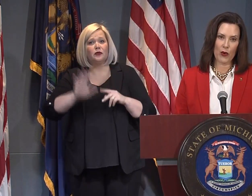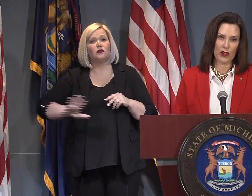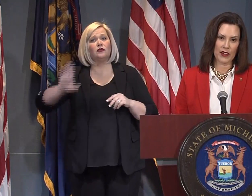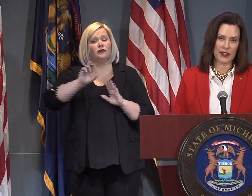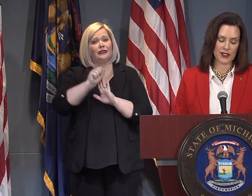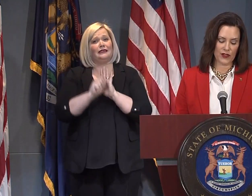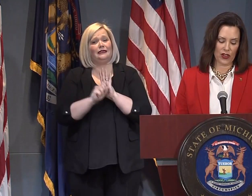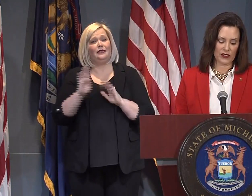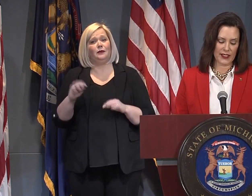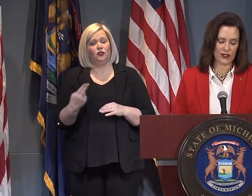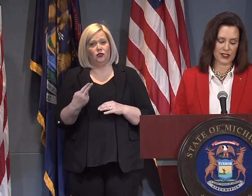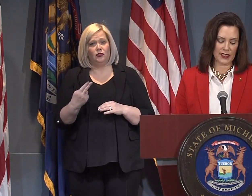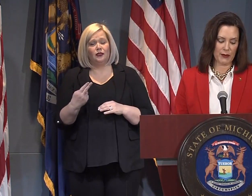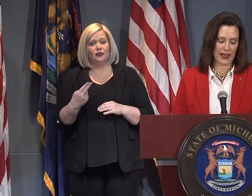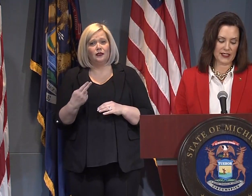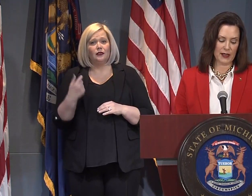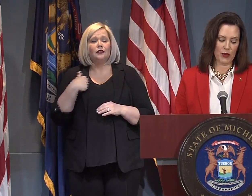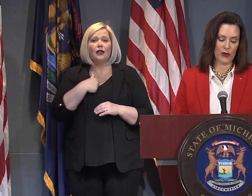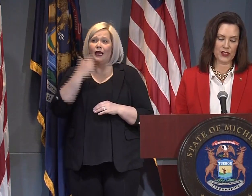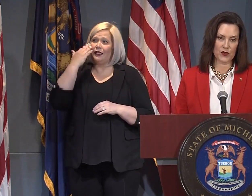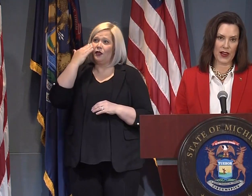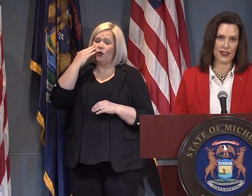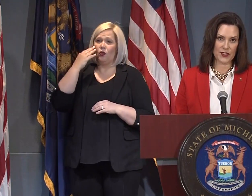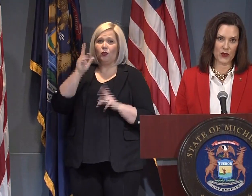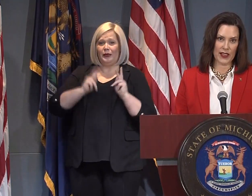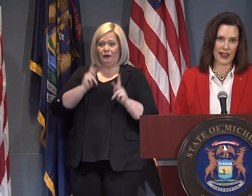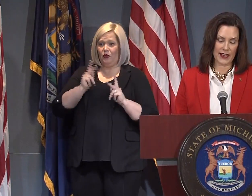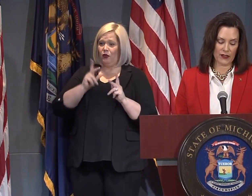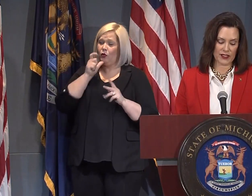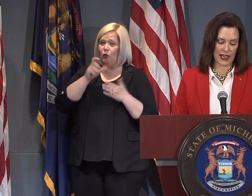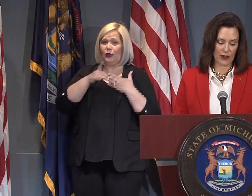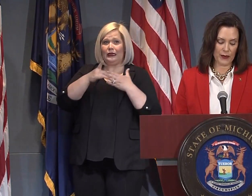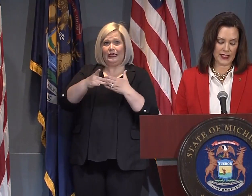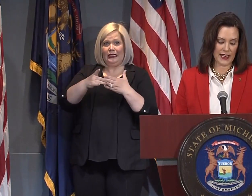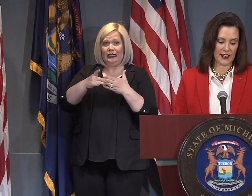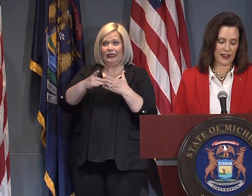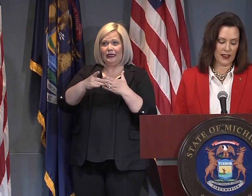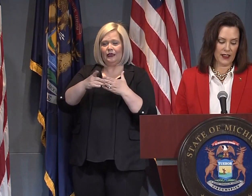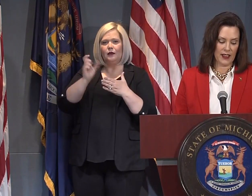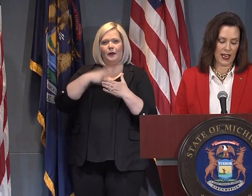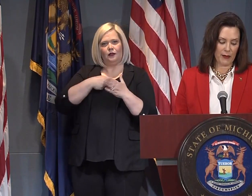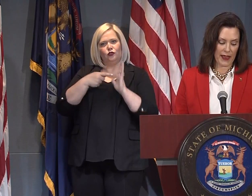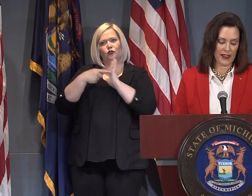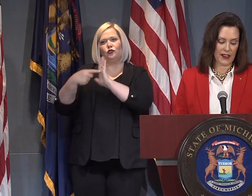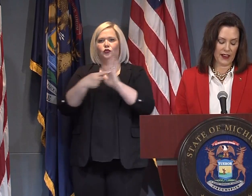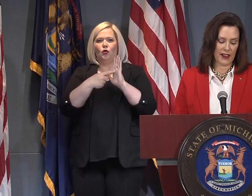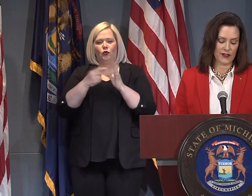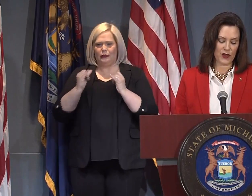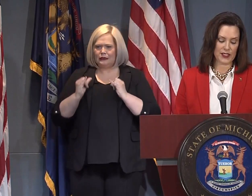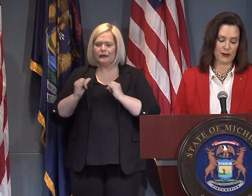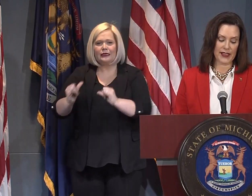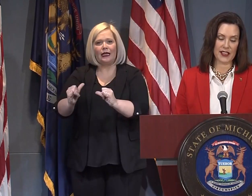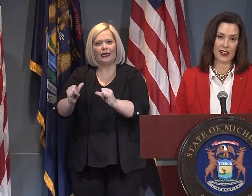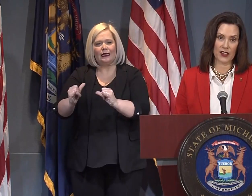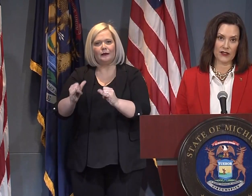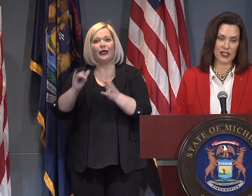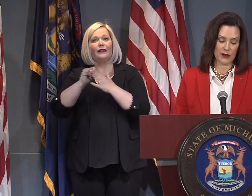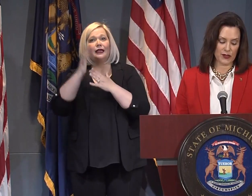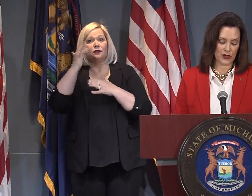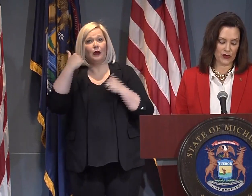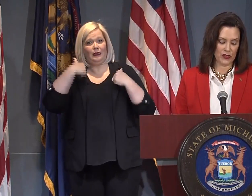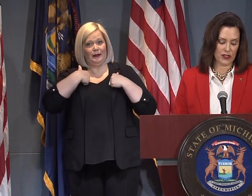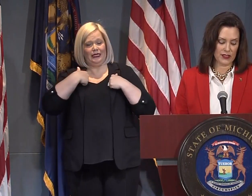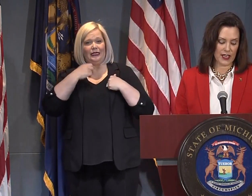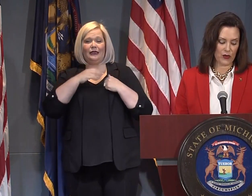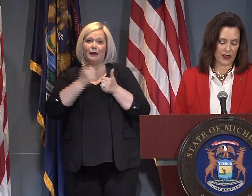how important it is for our leaders to lead by example, which is why this week I announced that I would be taking a pay cut and have directed my executive